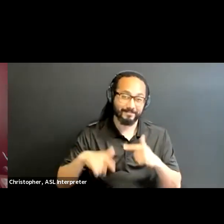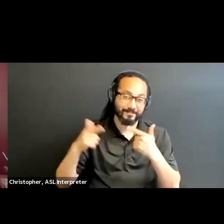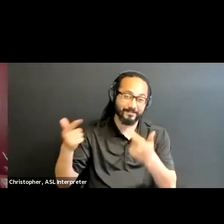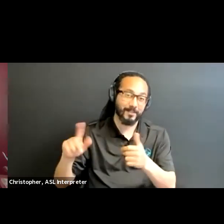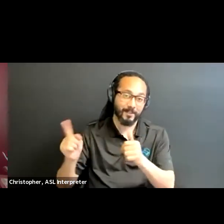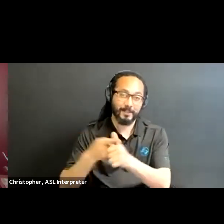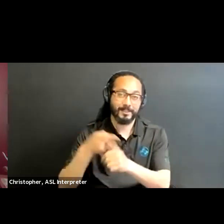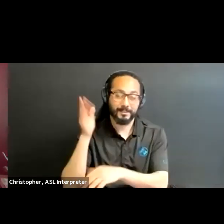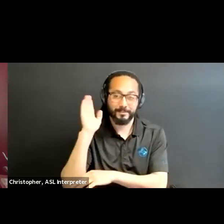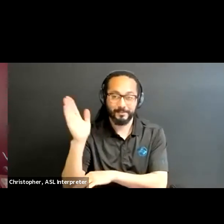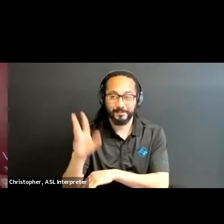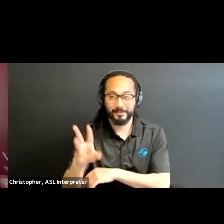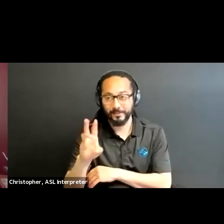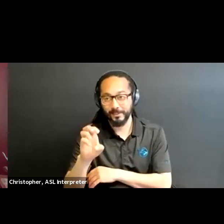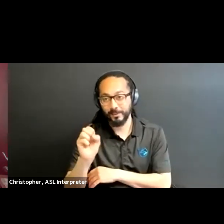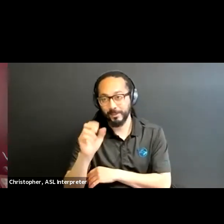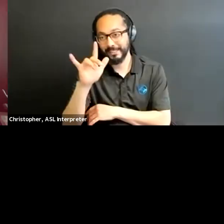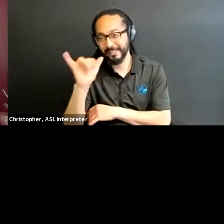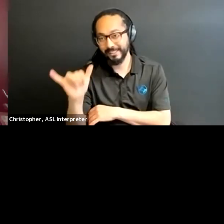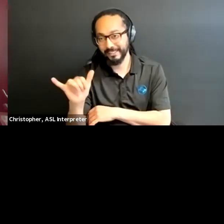speaker, Wesley Weibridge.